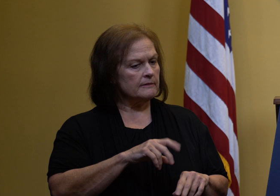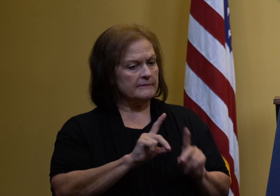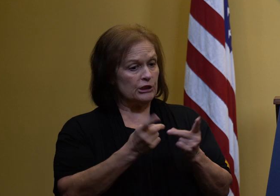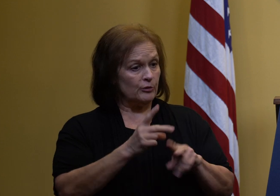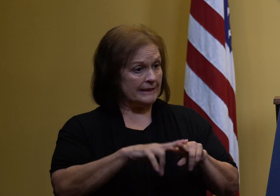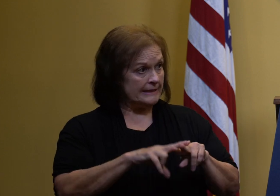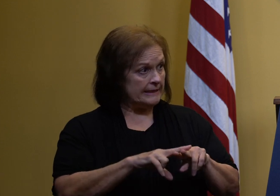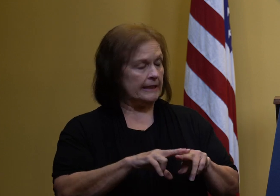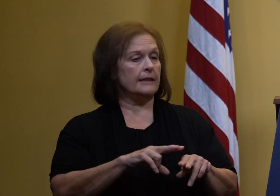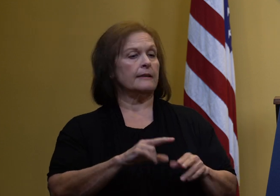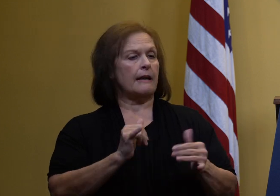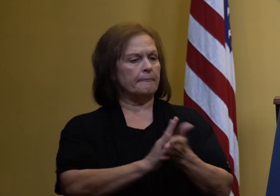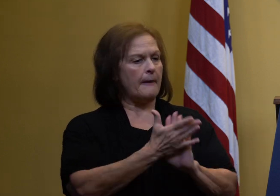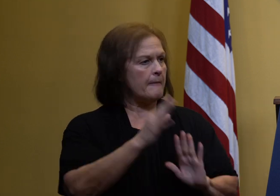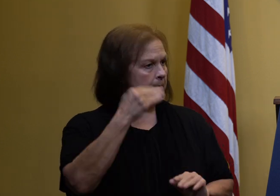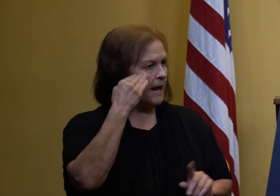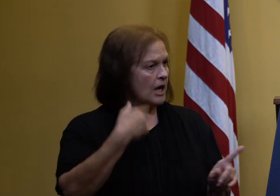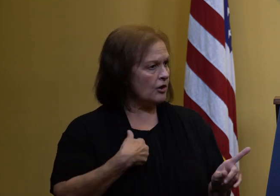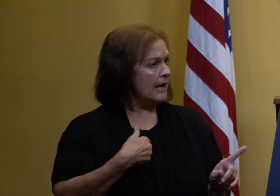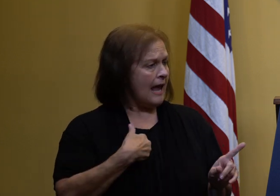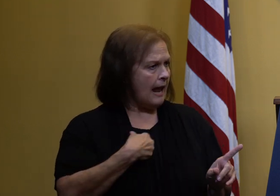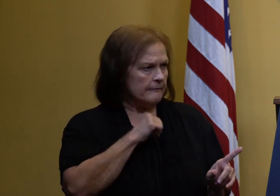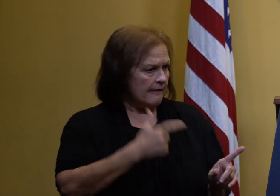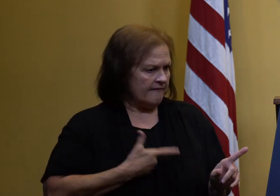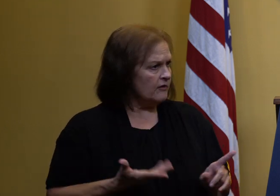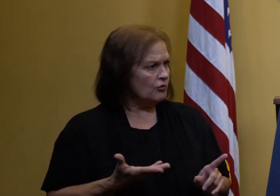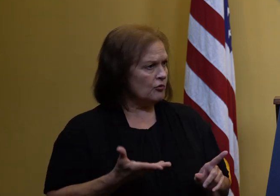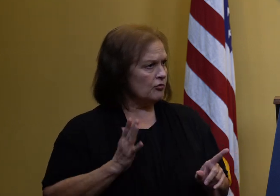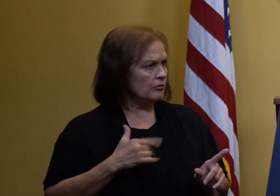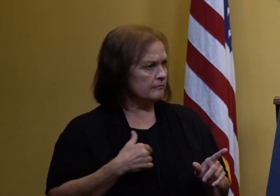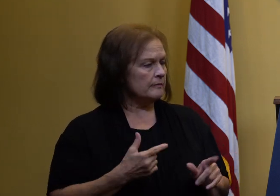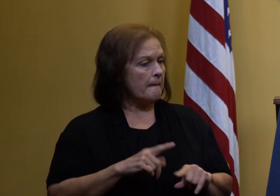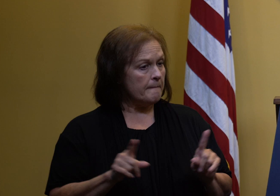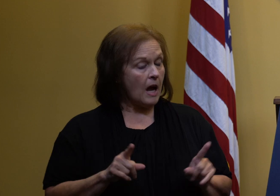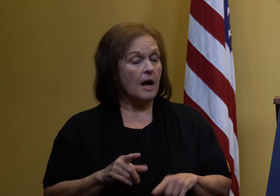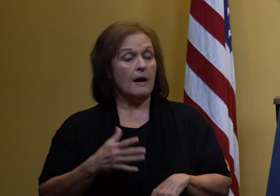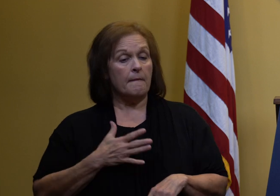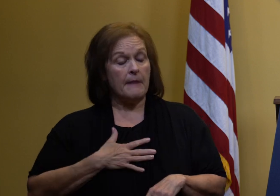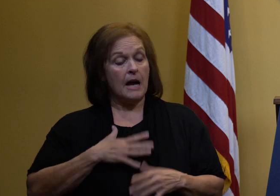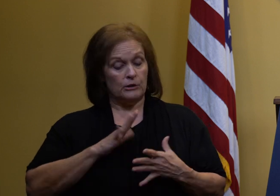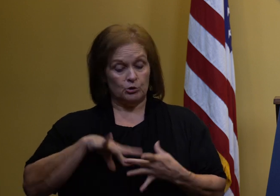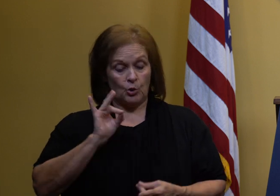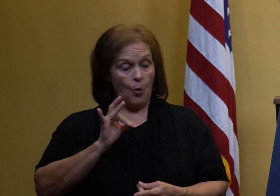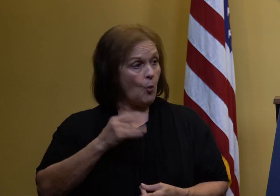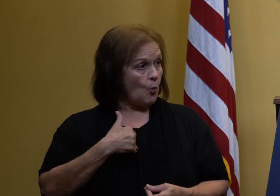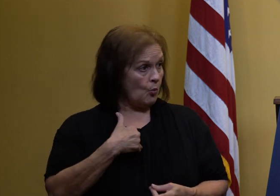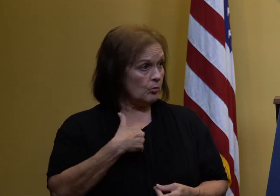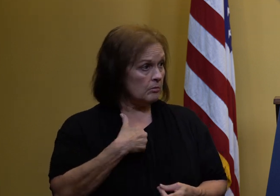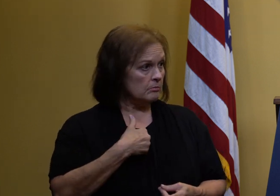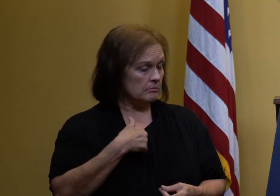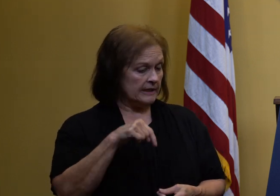mayor of the city of New Orleans. And I'm not from the city of New Orleans. But my soul is all right here.